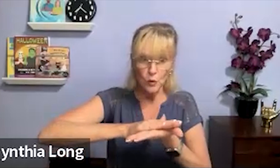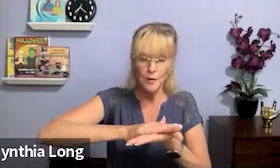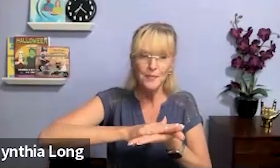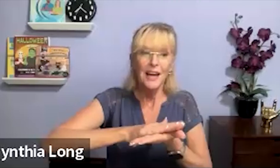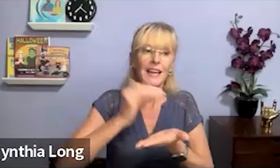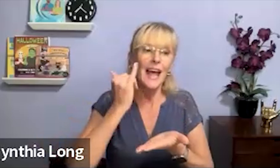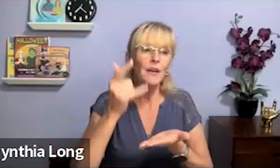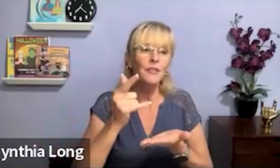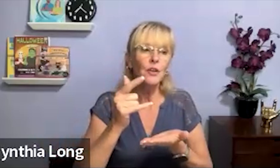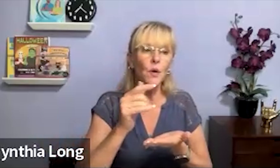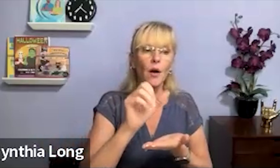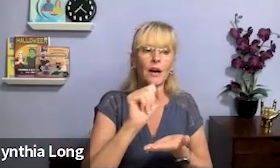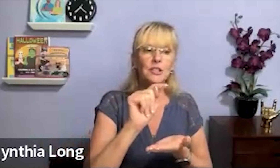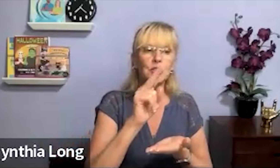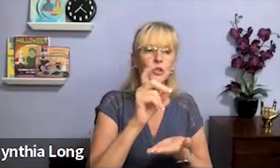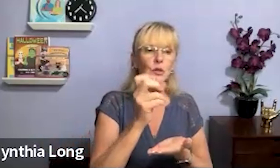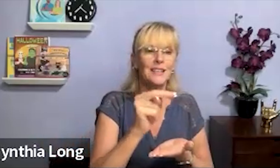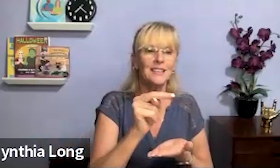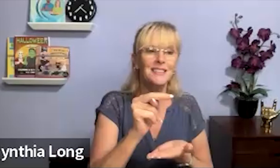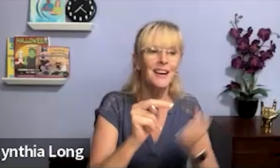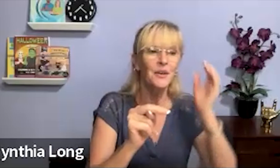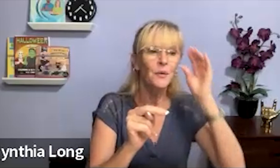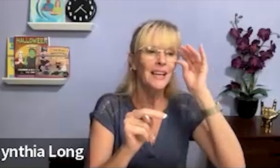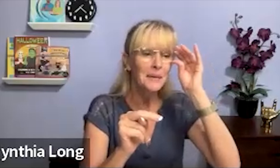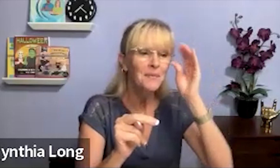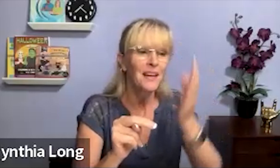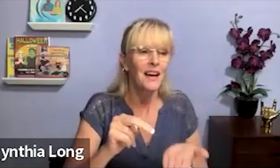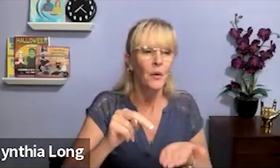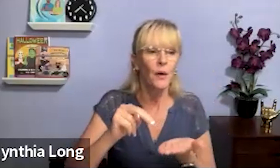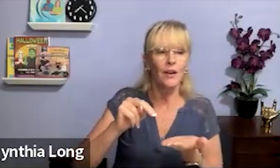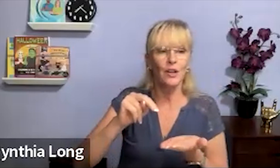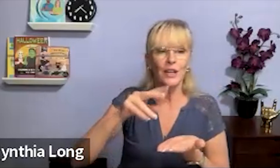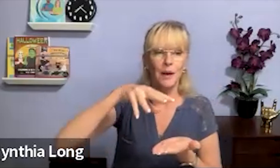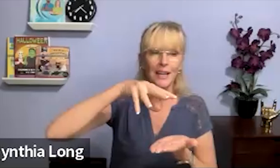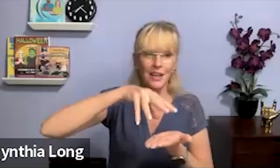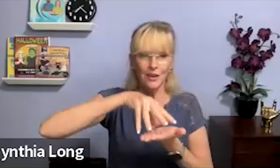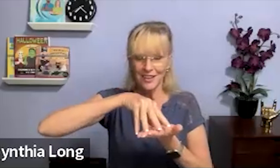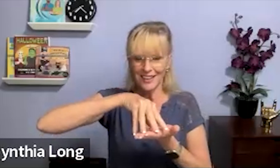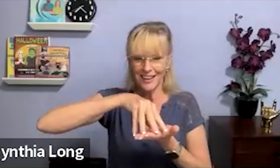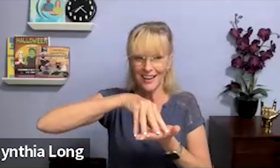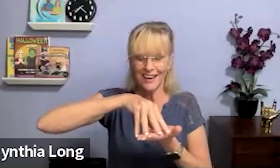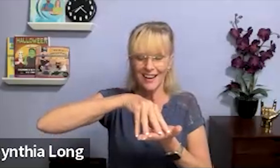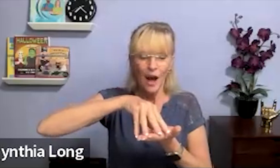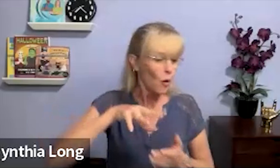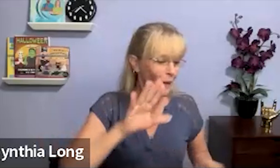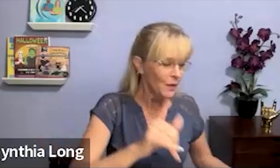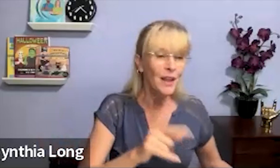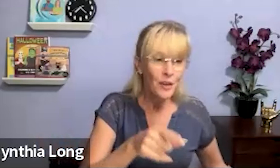school. Now, if you are a student, are you ready? We are looking right here. Oh, by the way, you